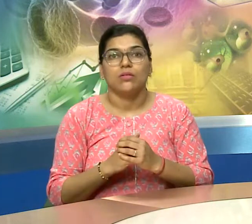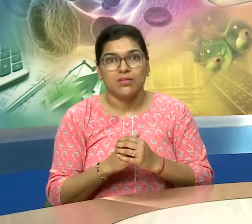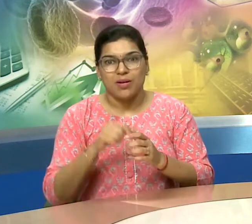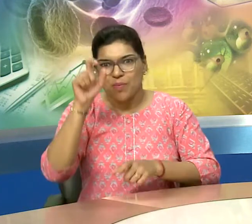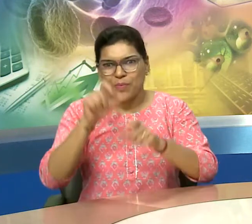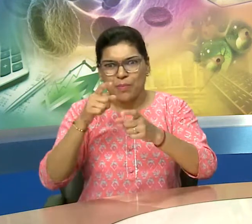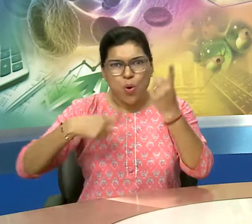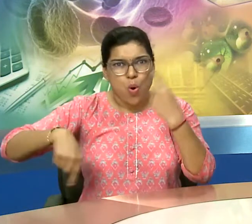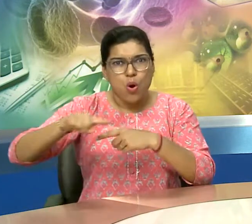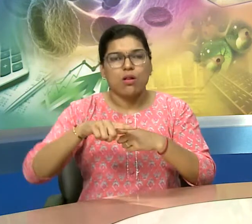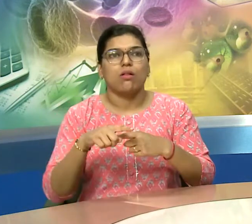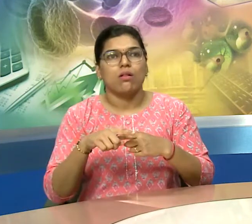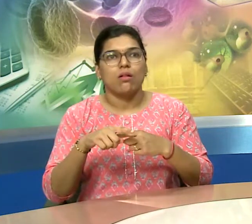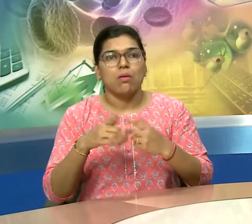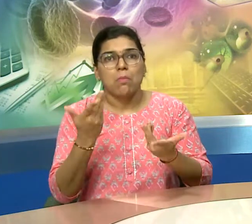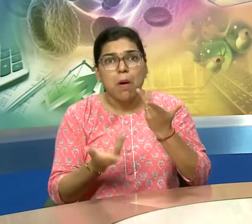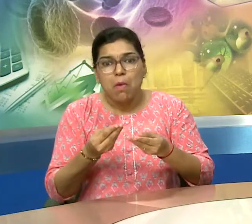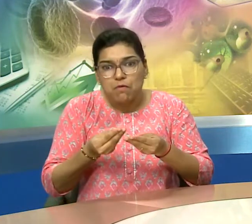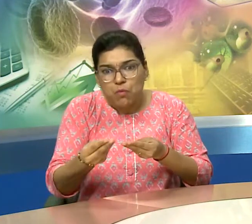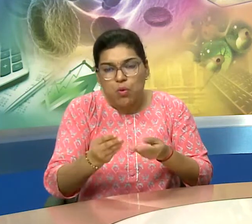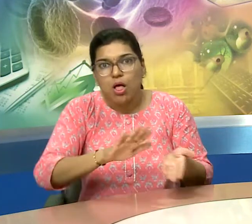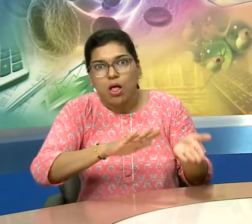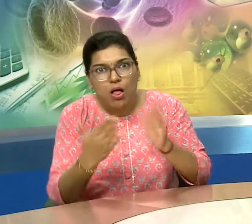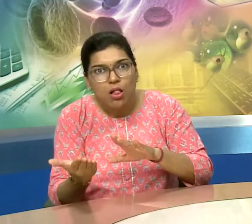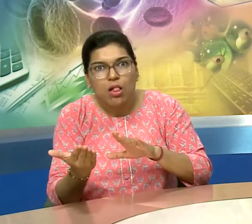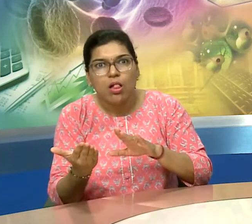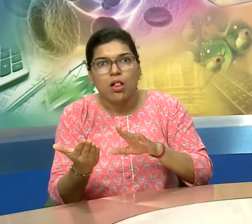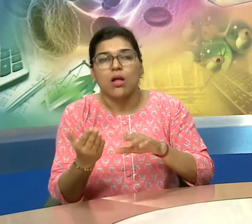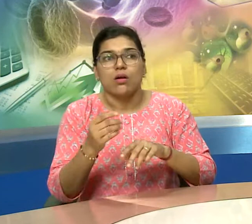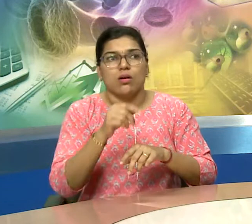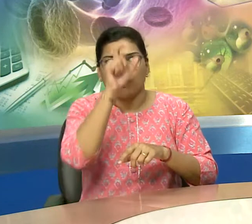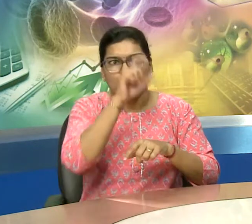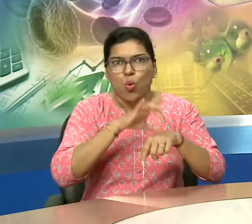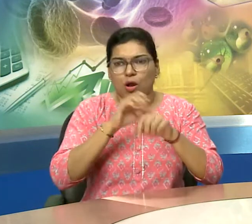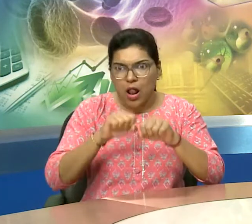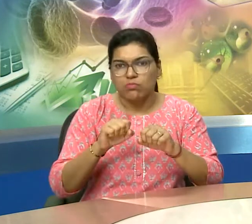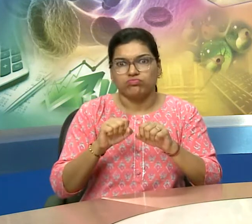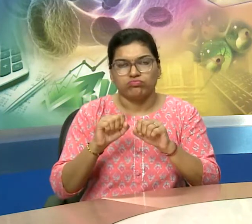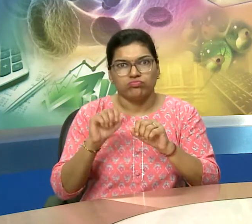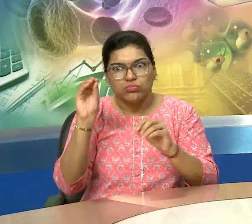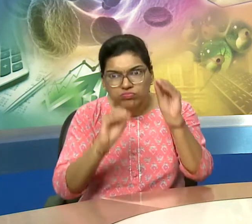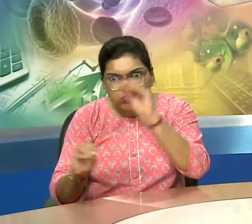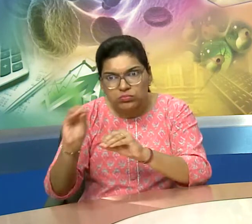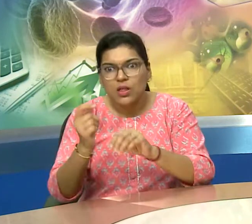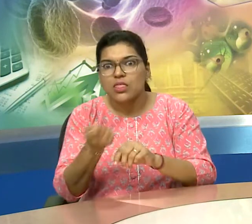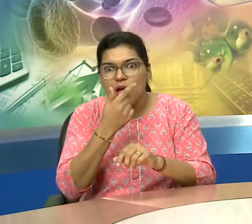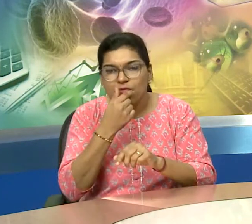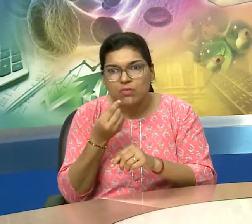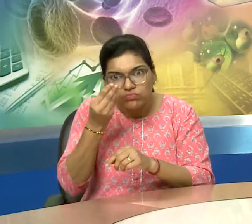this is one factor. Another factor is that there is progress in medicine.